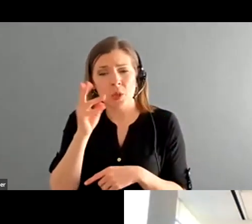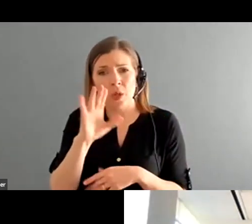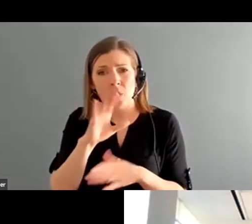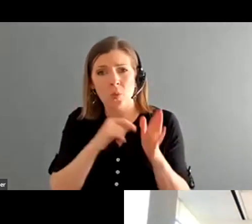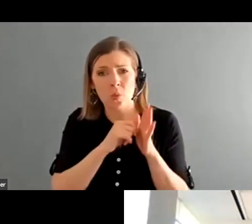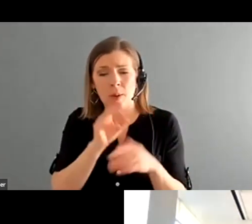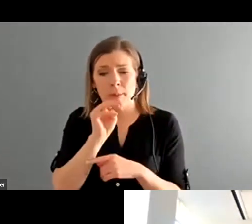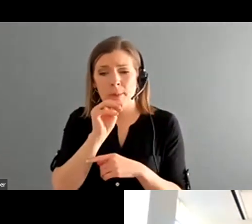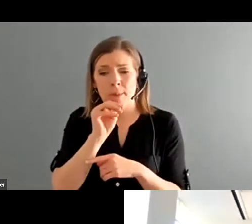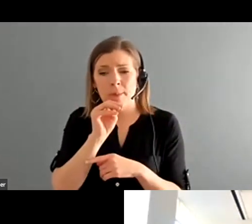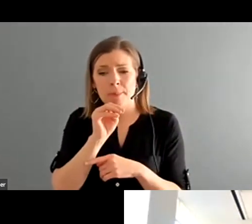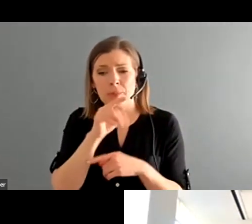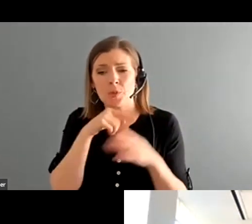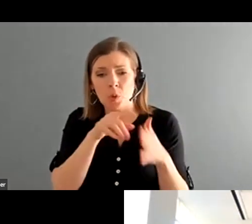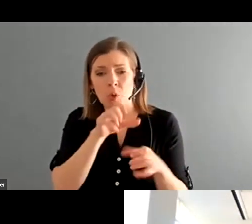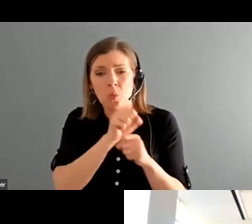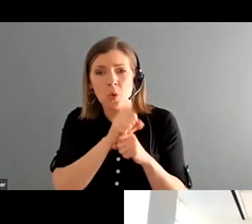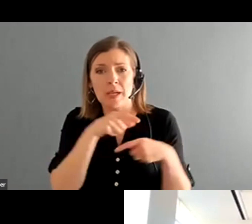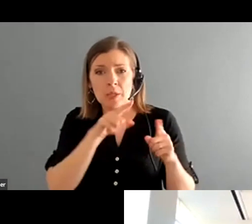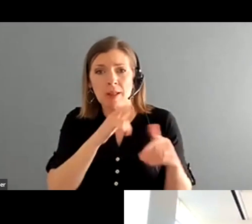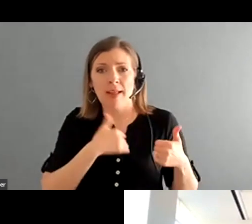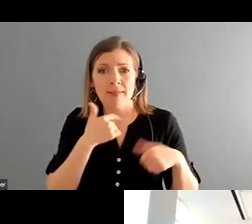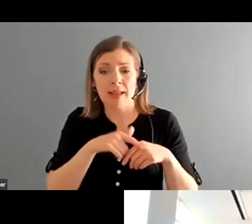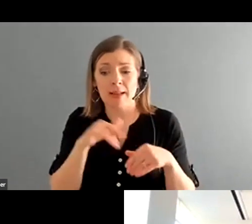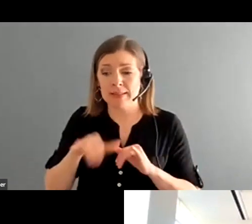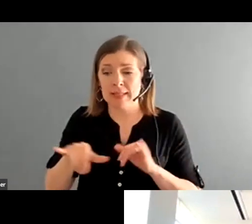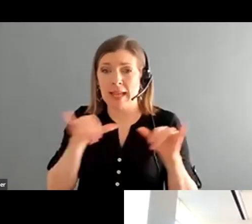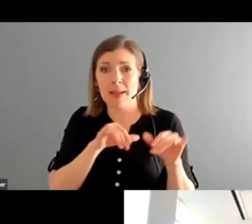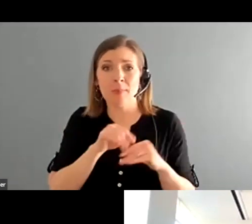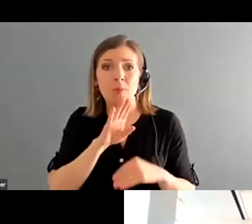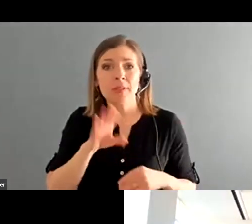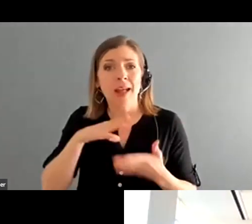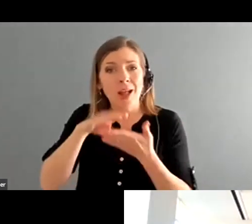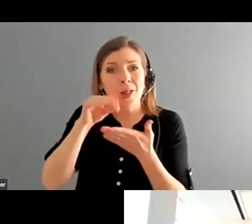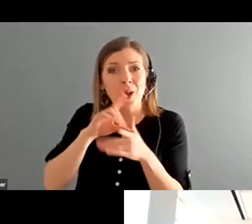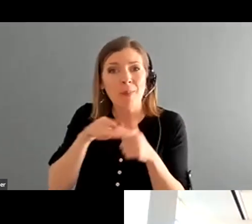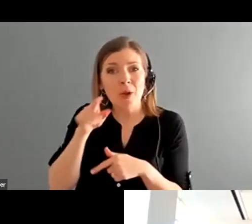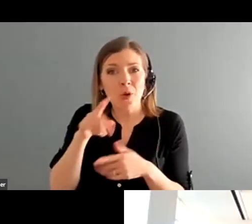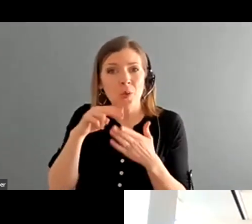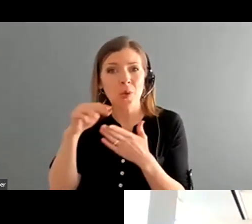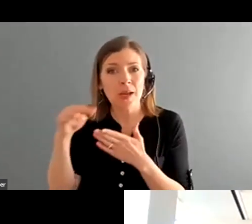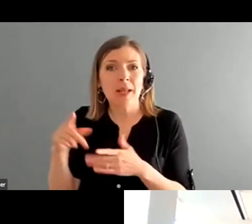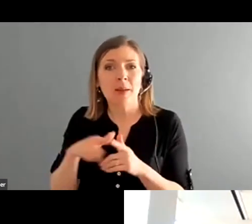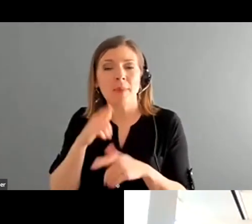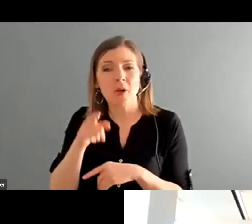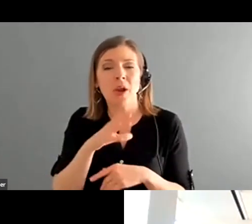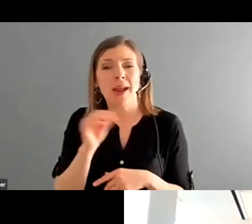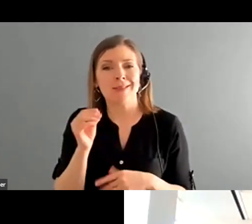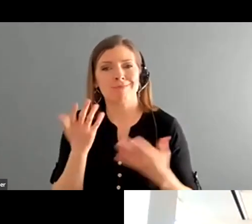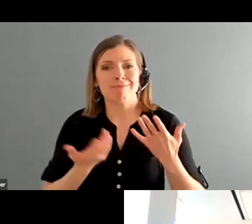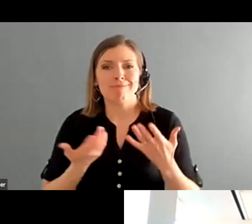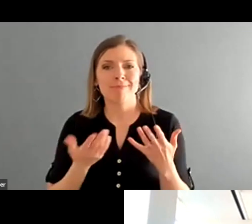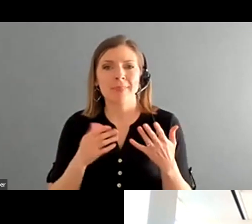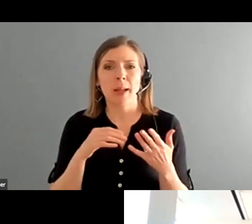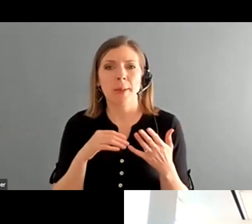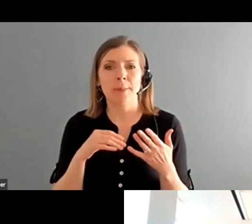her lifetime? Because as everybody in Brazil, I learned about her reading about Lota and